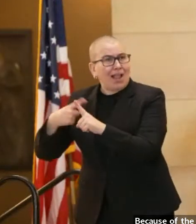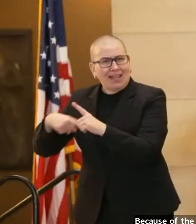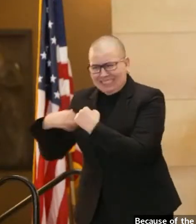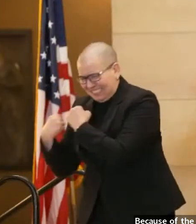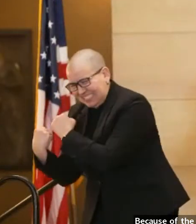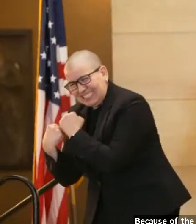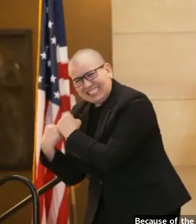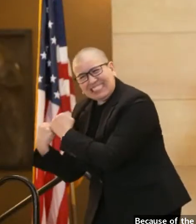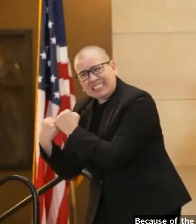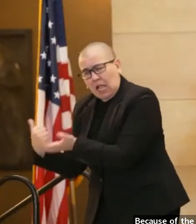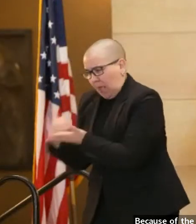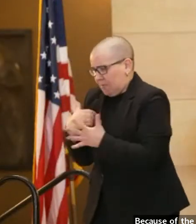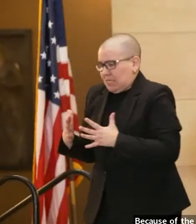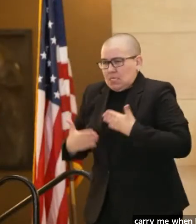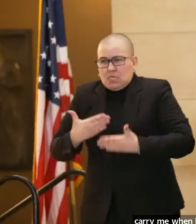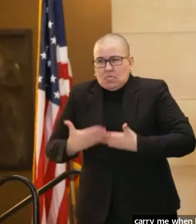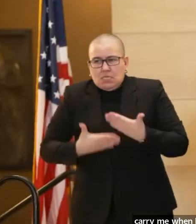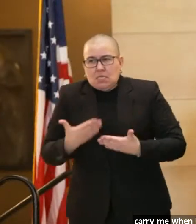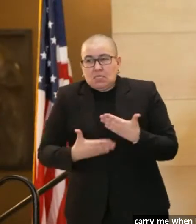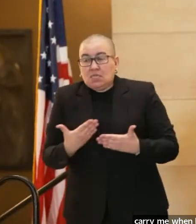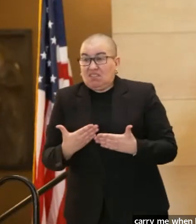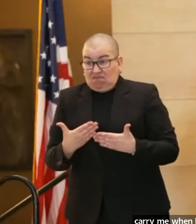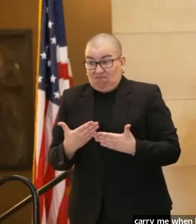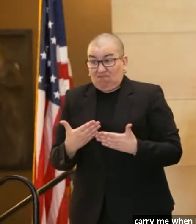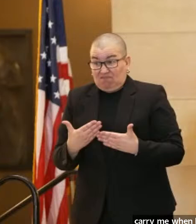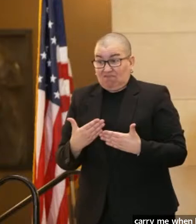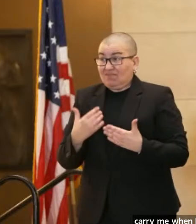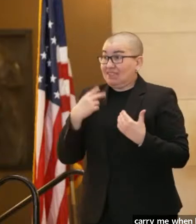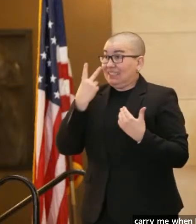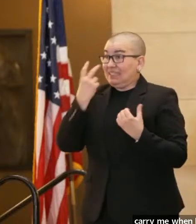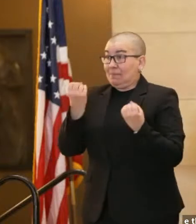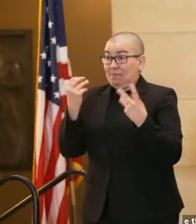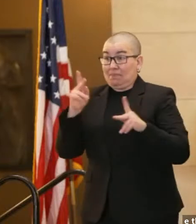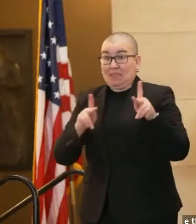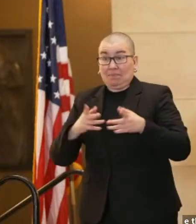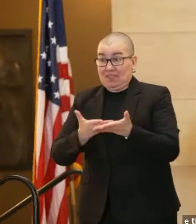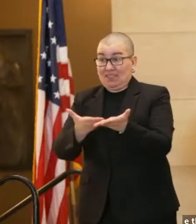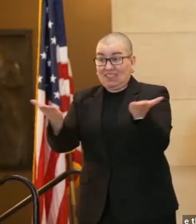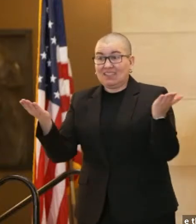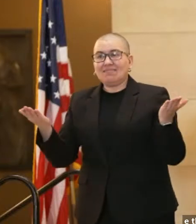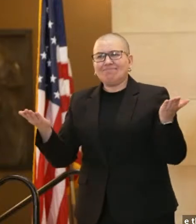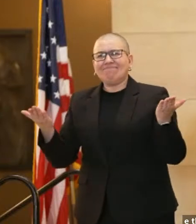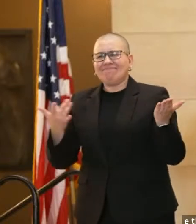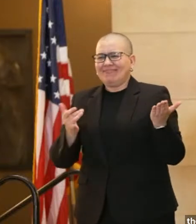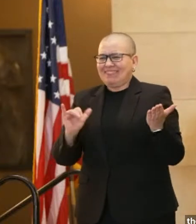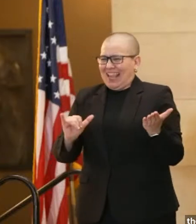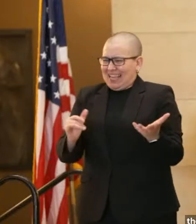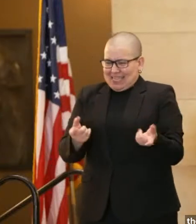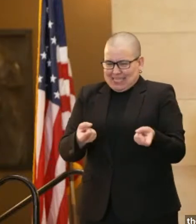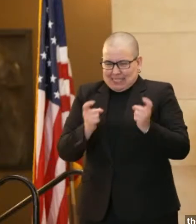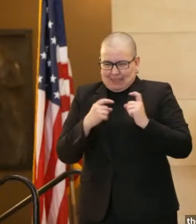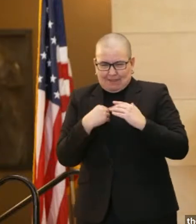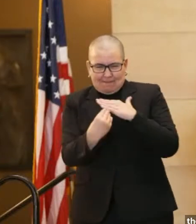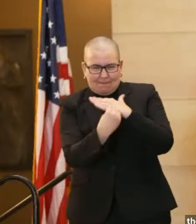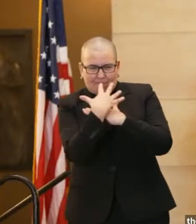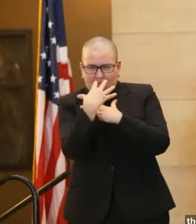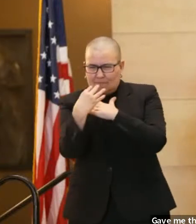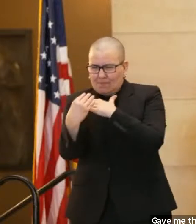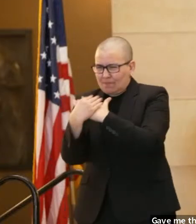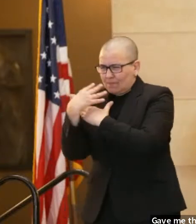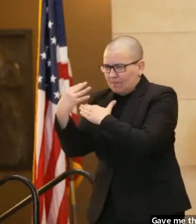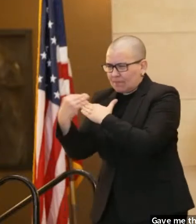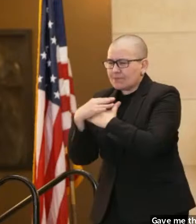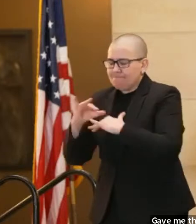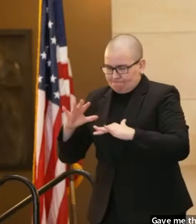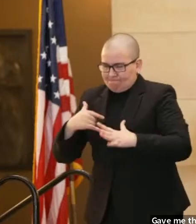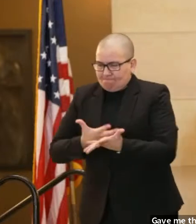Many people, just like the people I see here today, gave me the words I needed, the confidence I needed, the help I